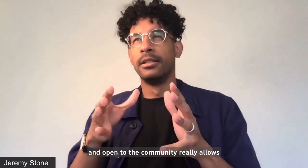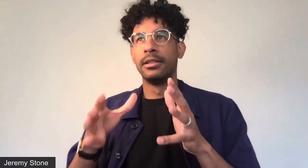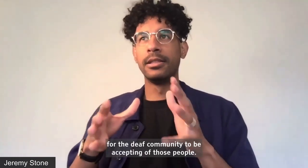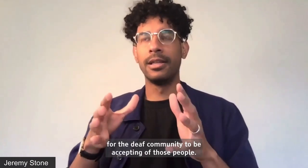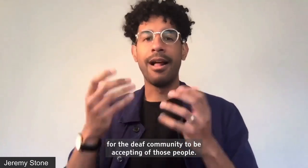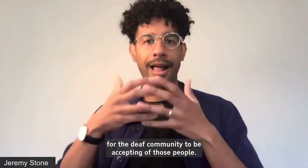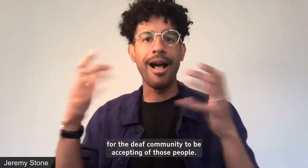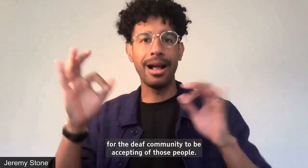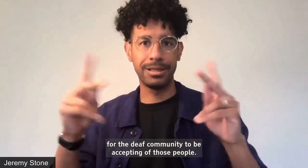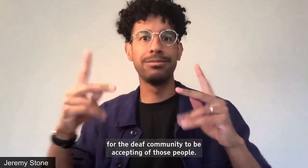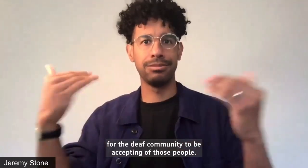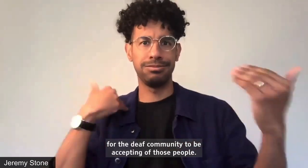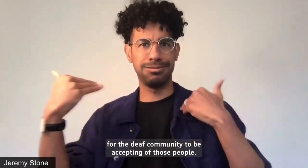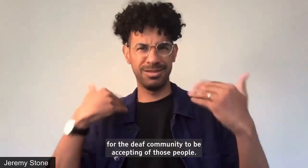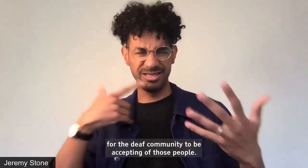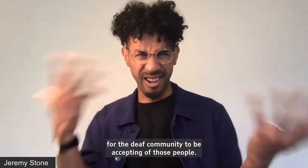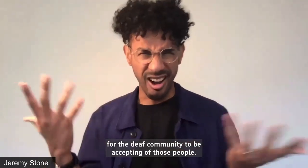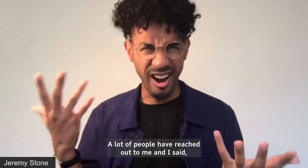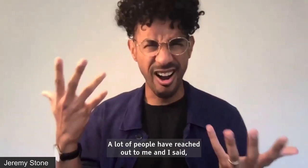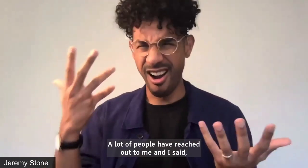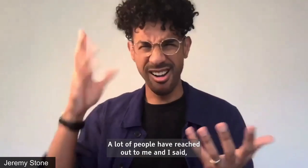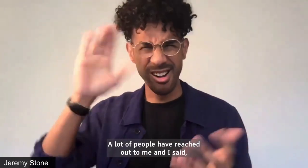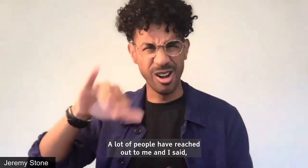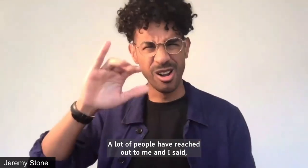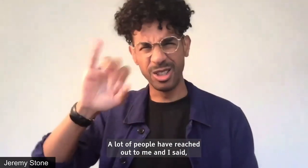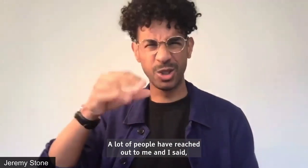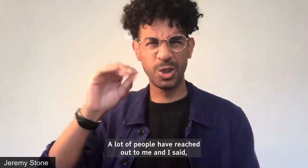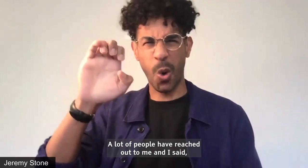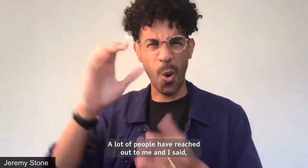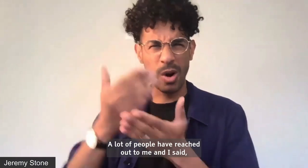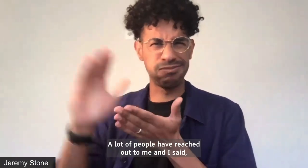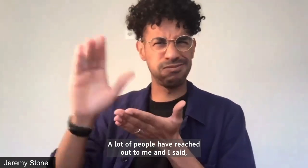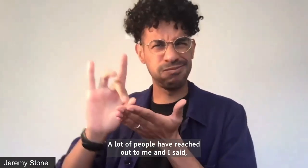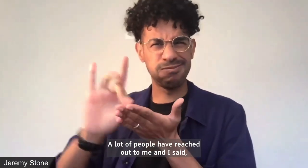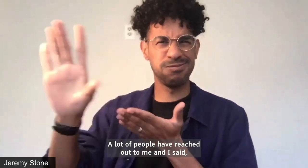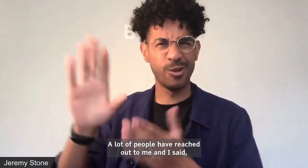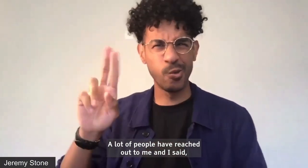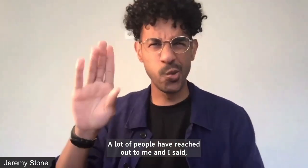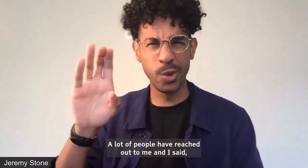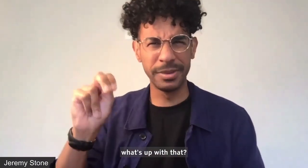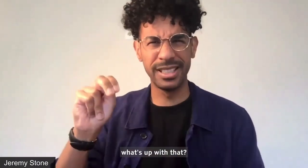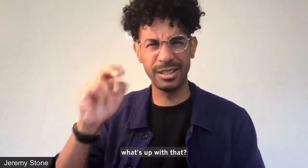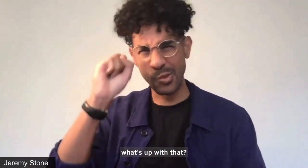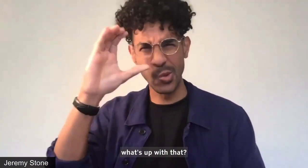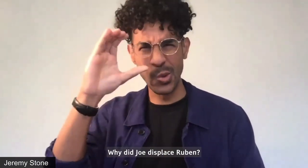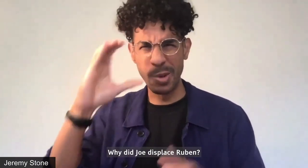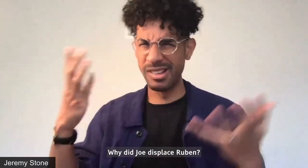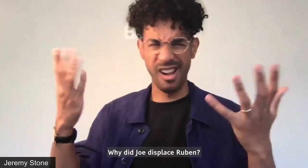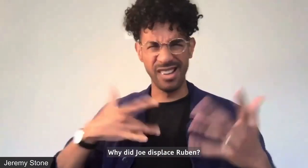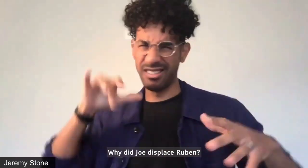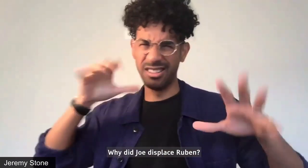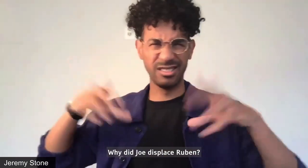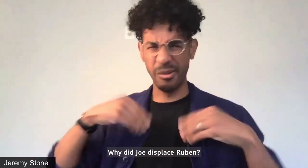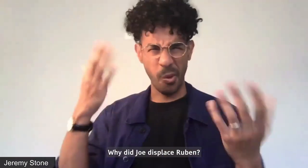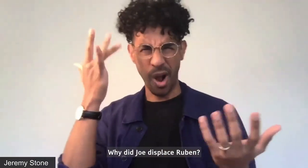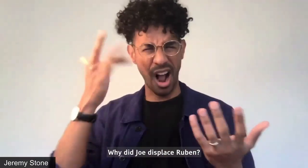really allows for the deaf community to be accepting of those people. A lot of people have reached out to me and have said, what's up with that? Why did